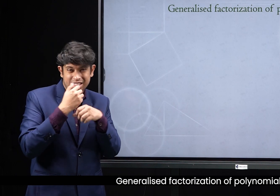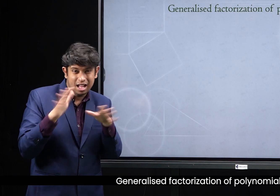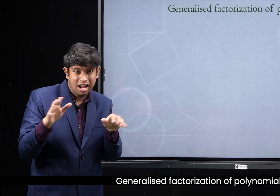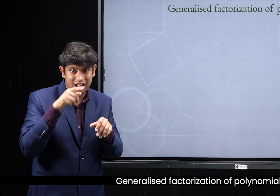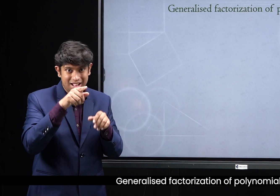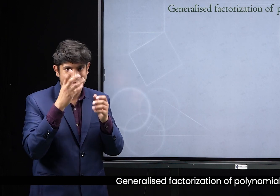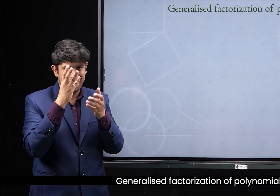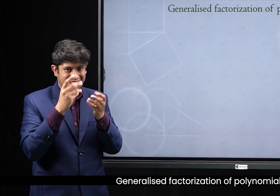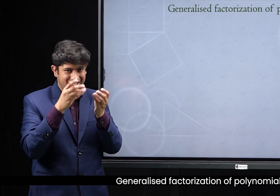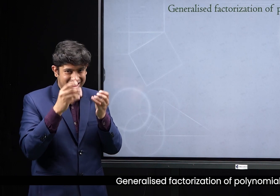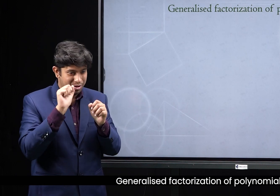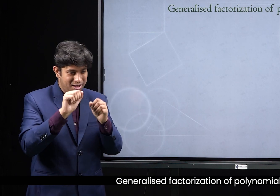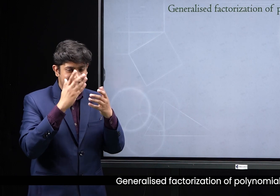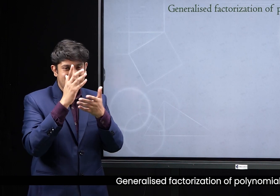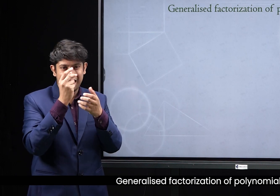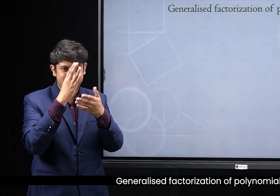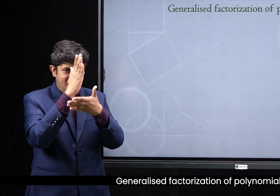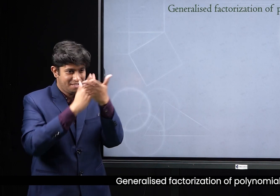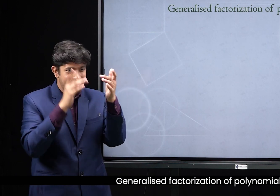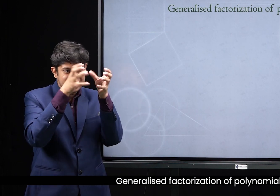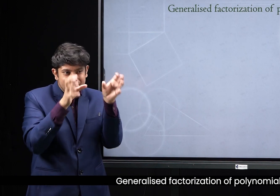Generalized factorization of polynomials.